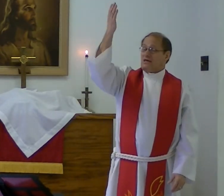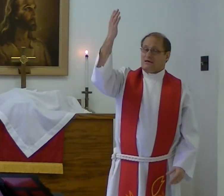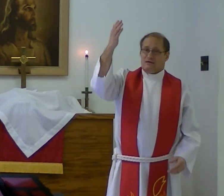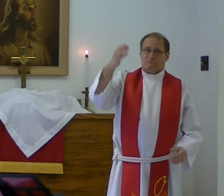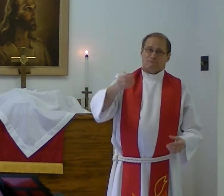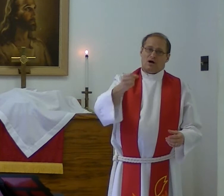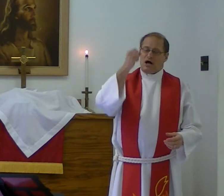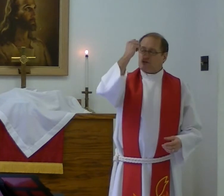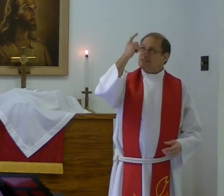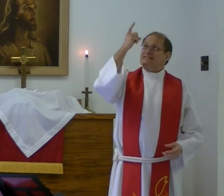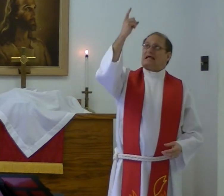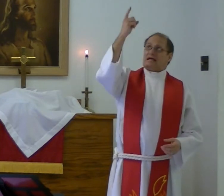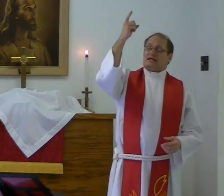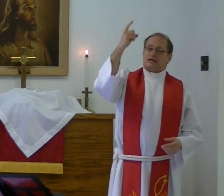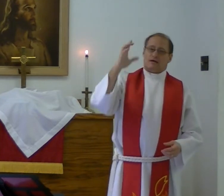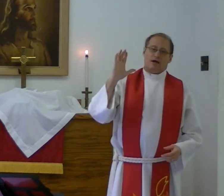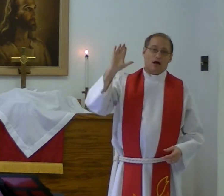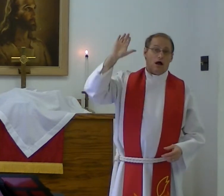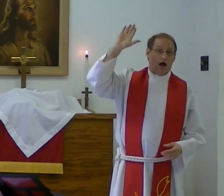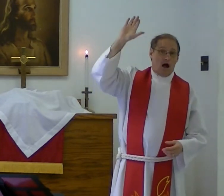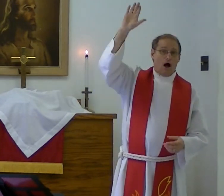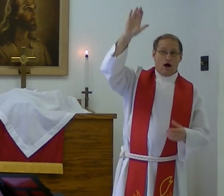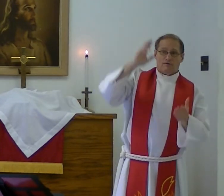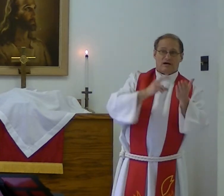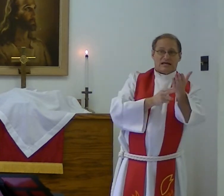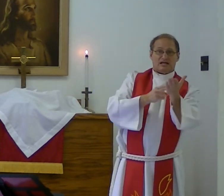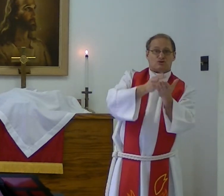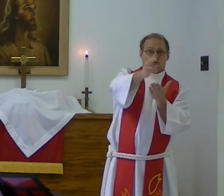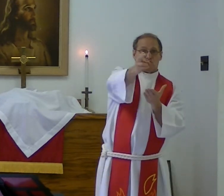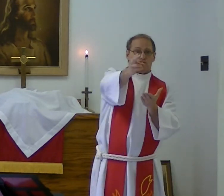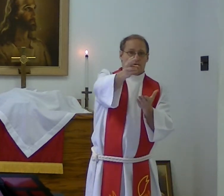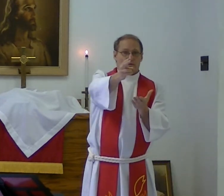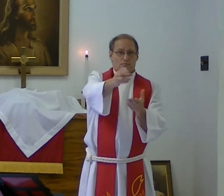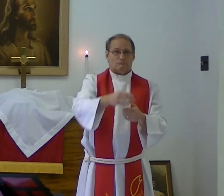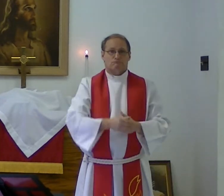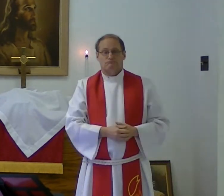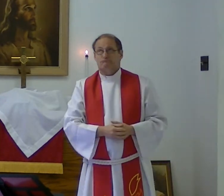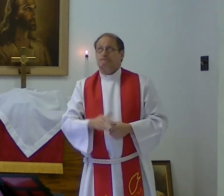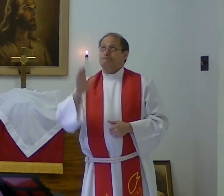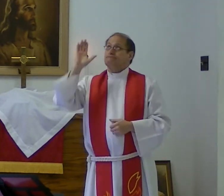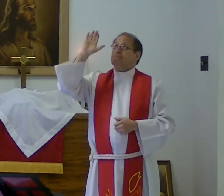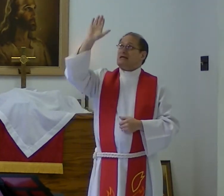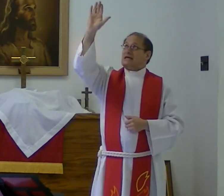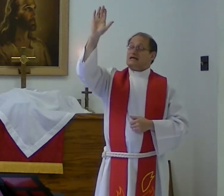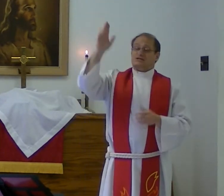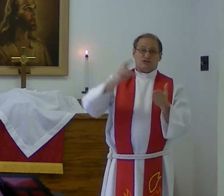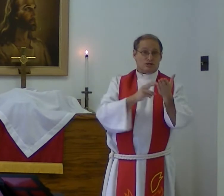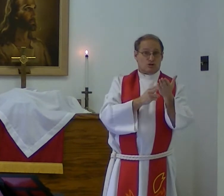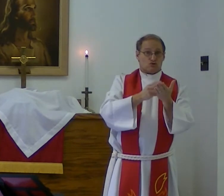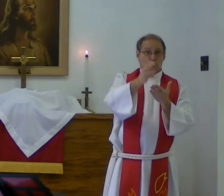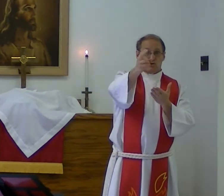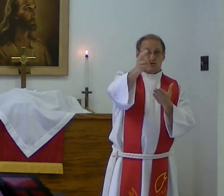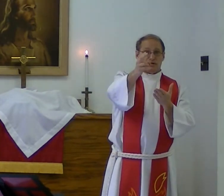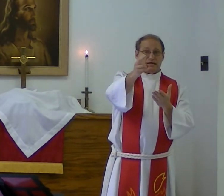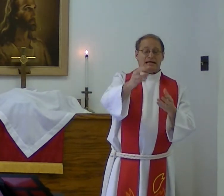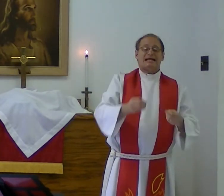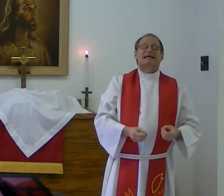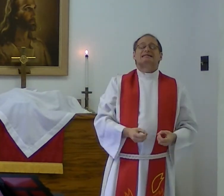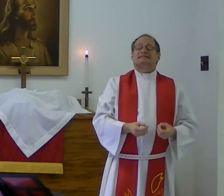understanding of His truth. His truth is